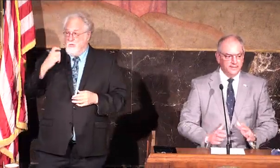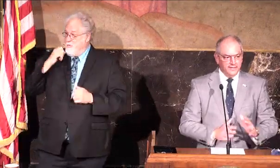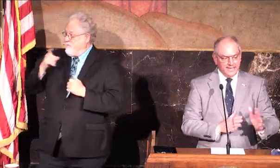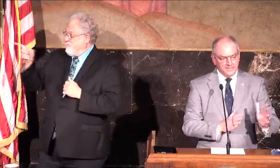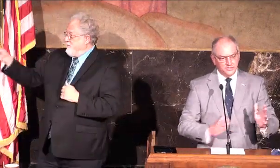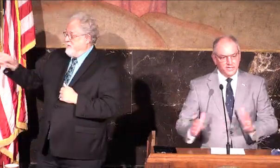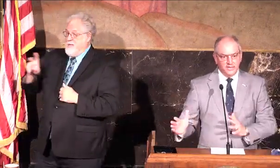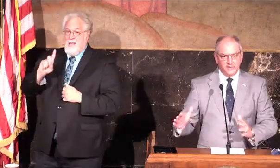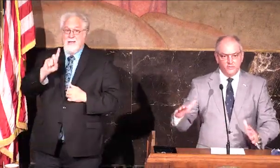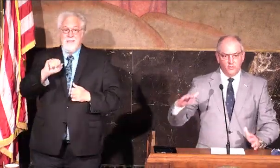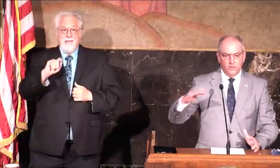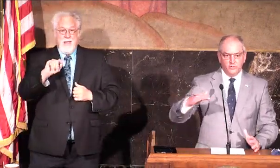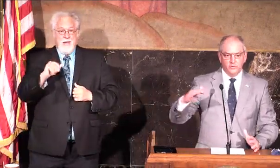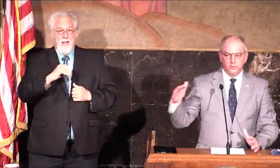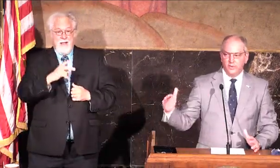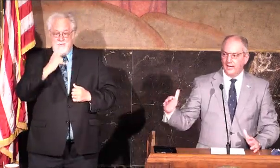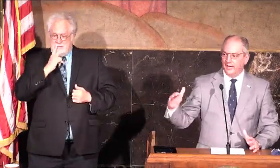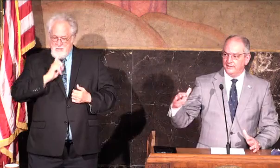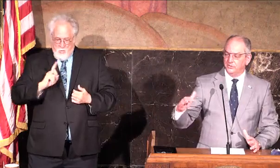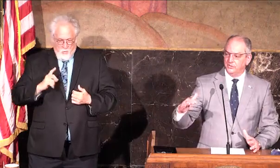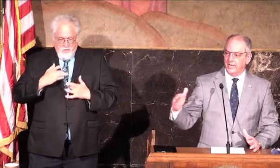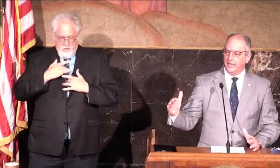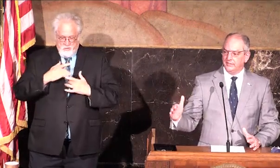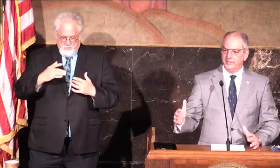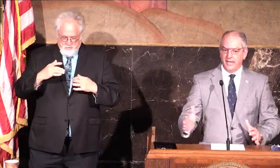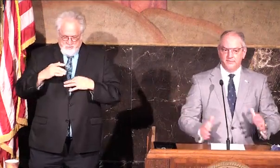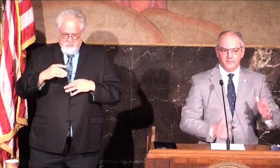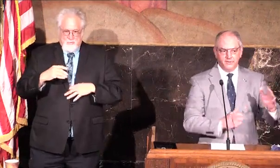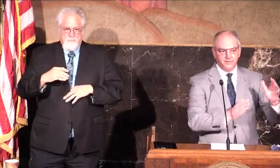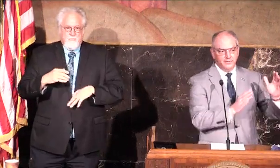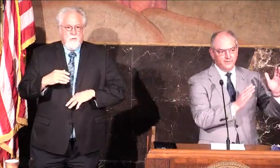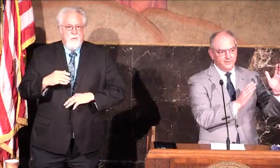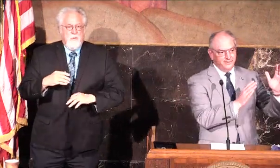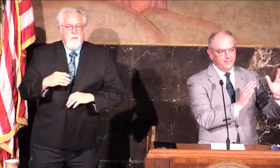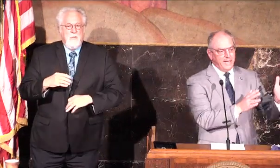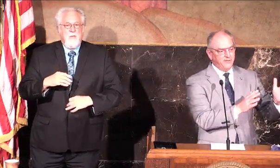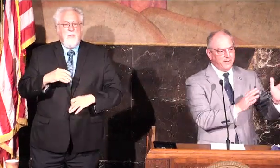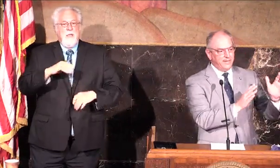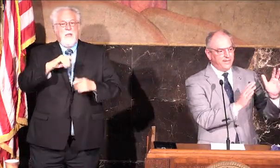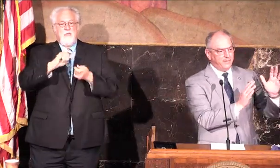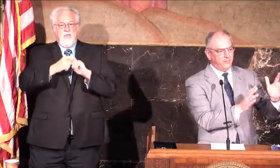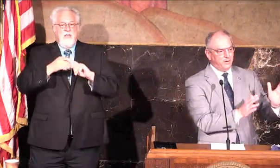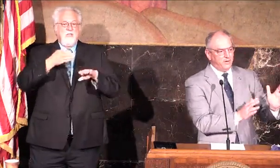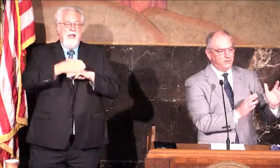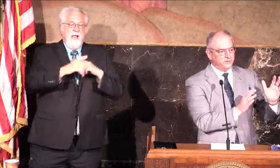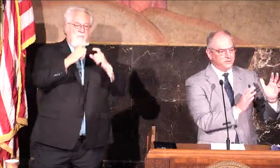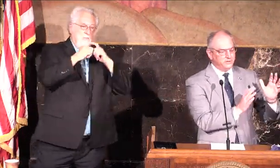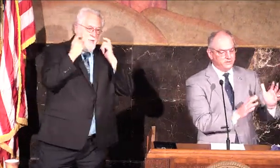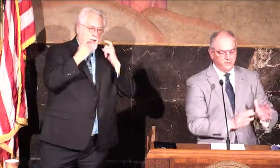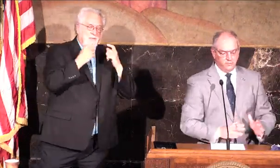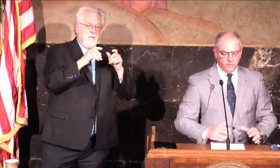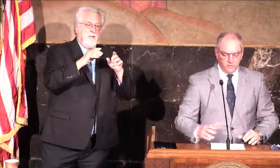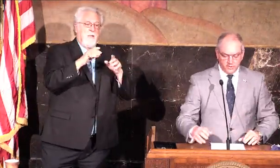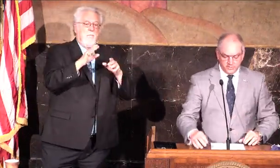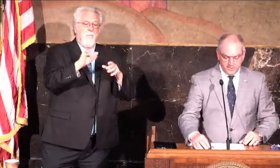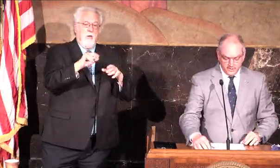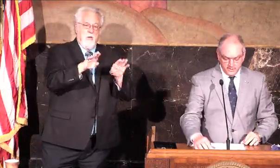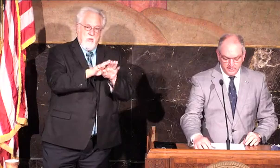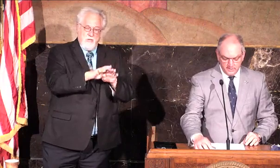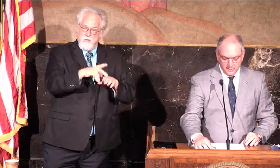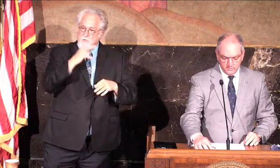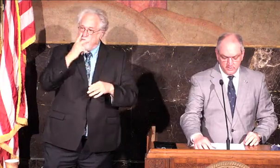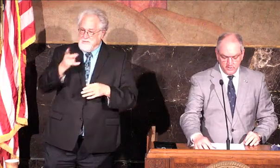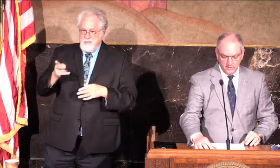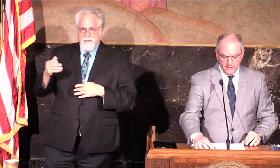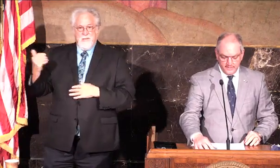data, in seeing where those trend lines changed after the mask mandate and the bar closures and so forth, you can see that